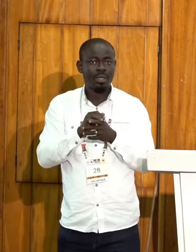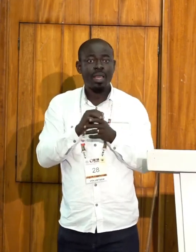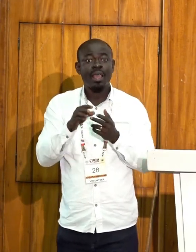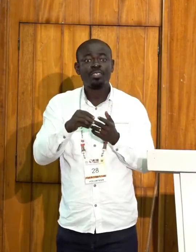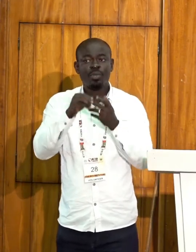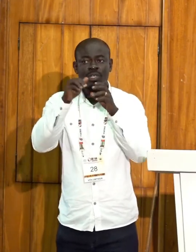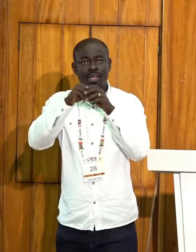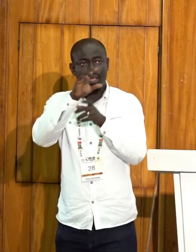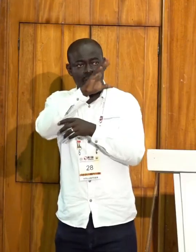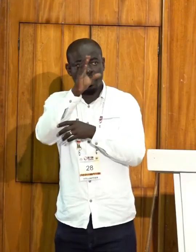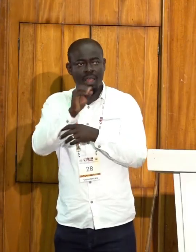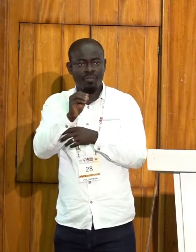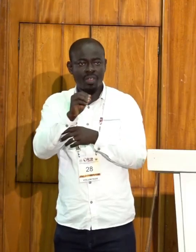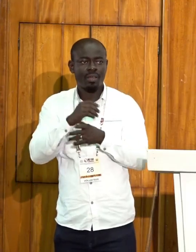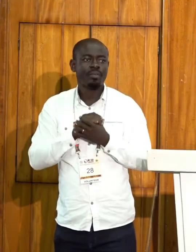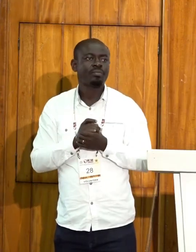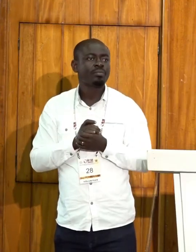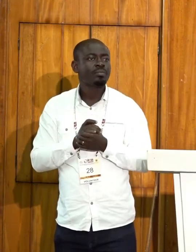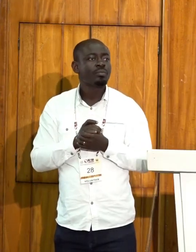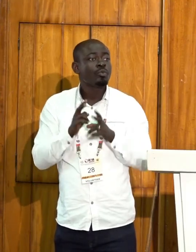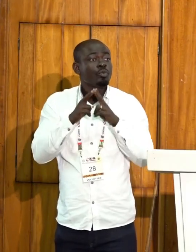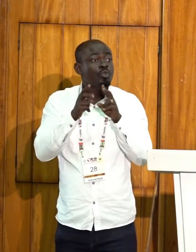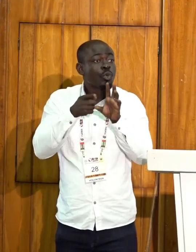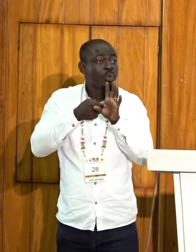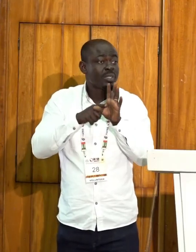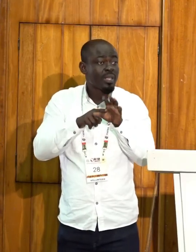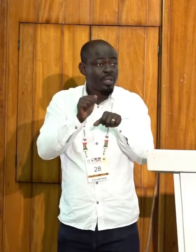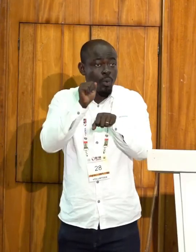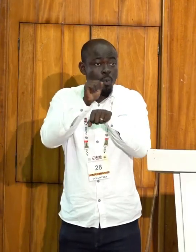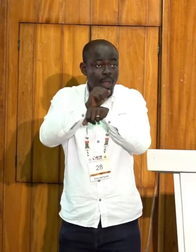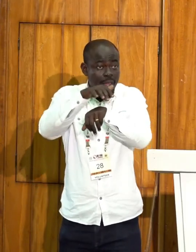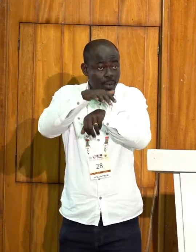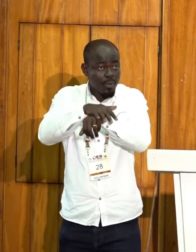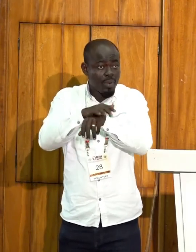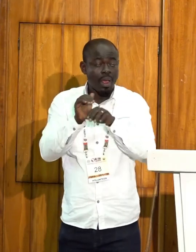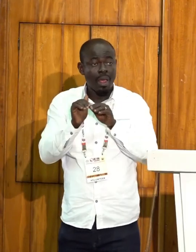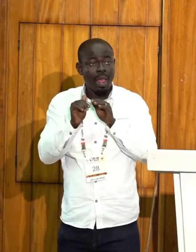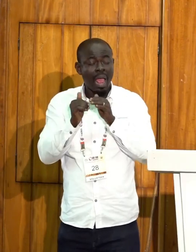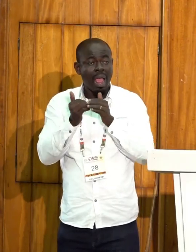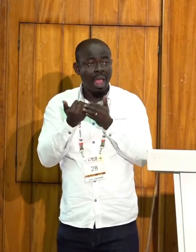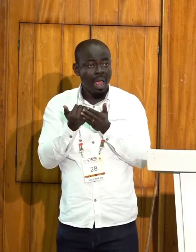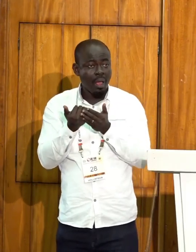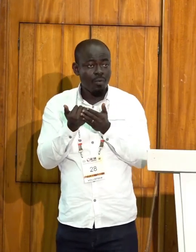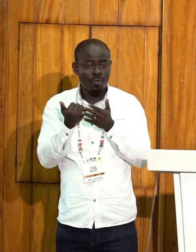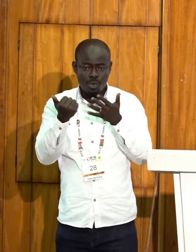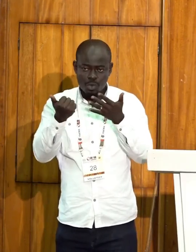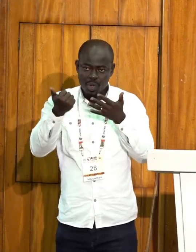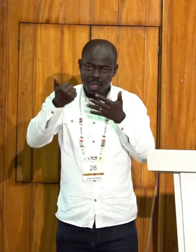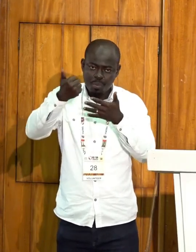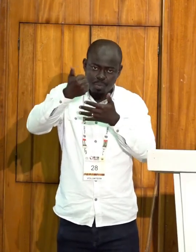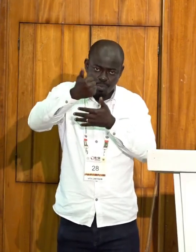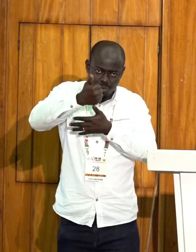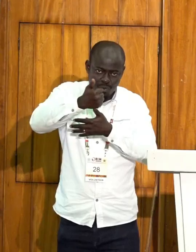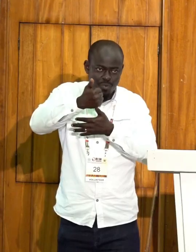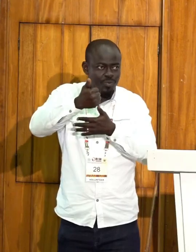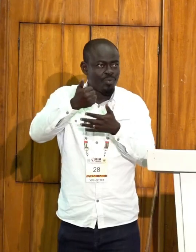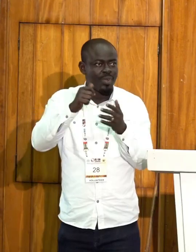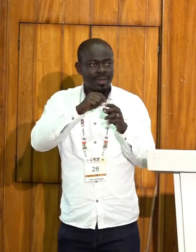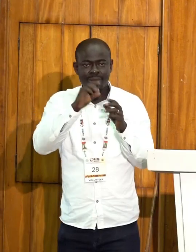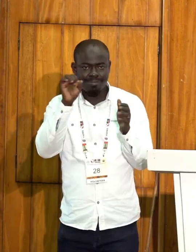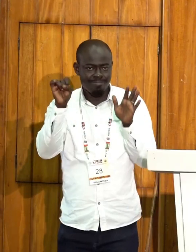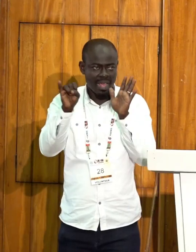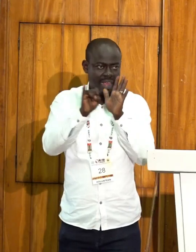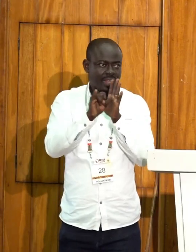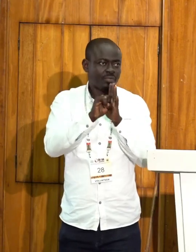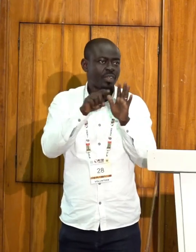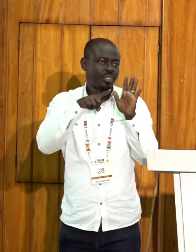Africa. So we started then working on how you can improve the precision. And